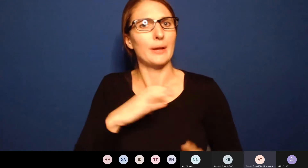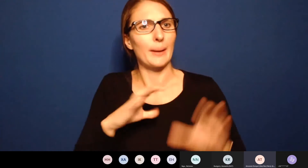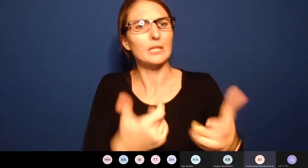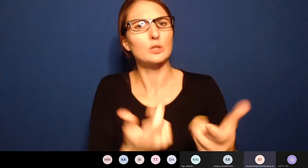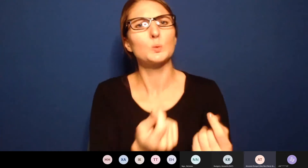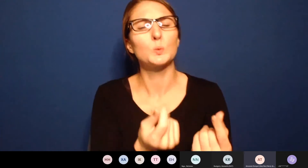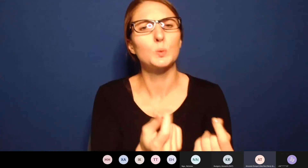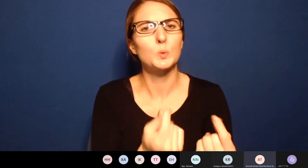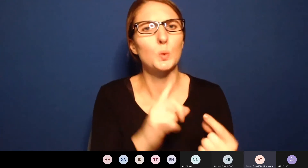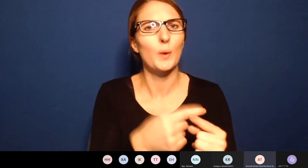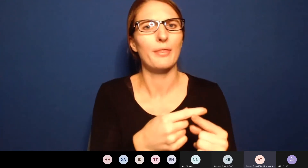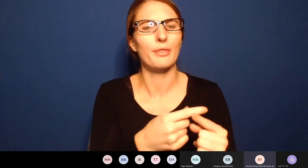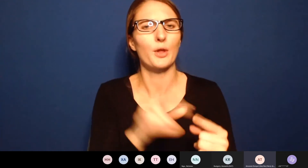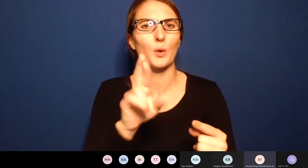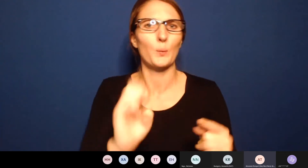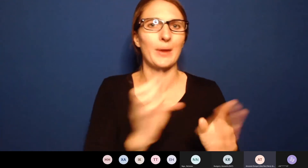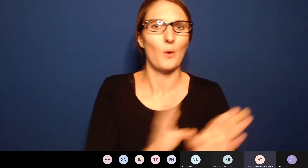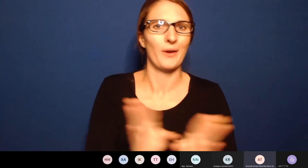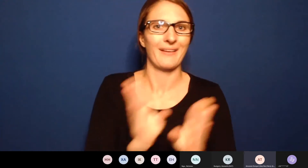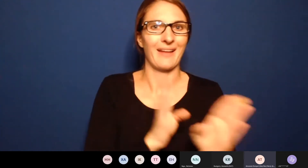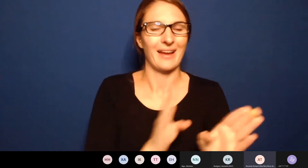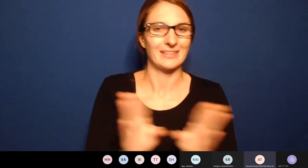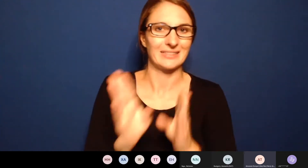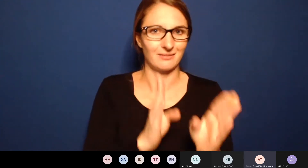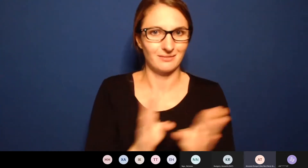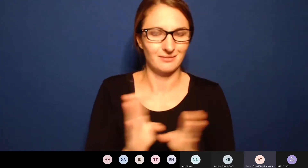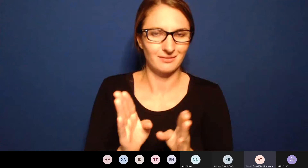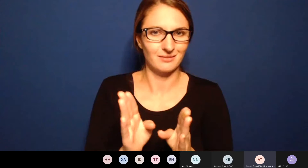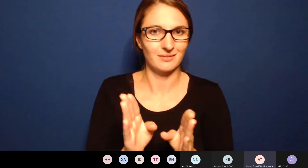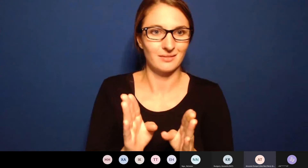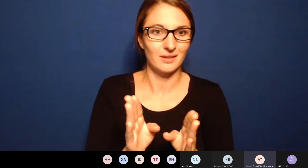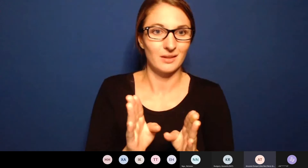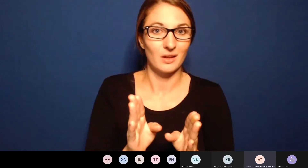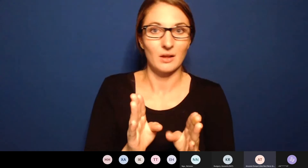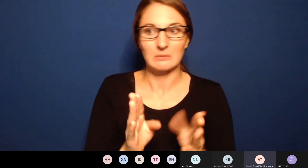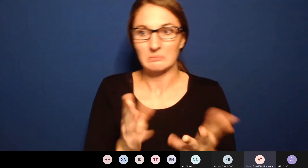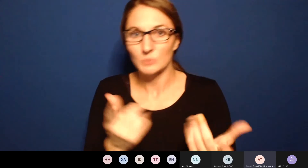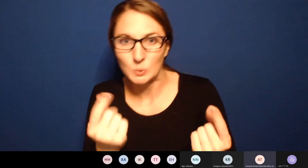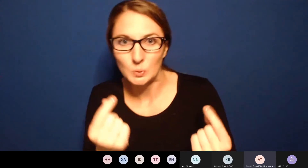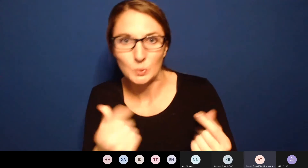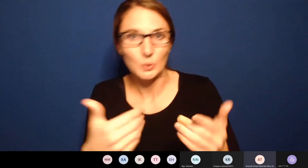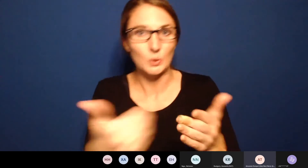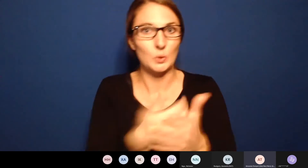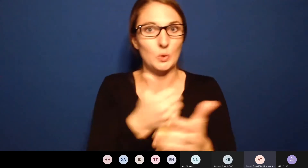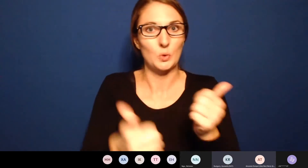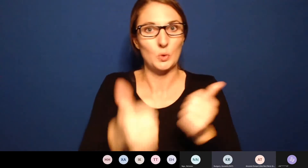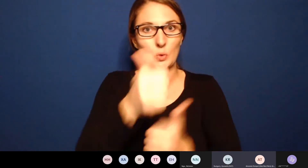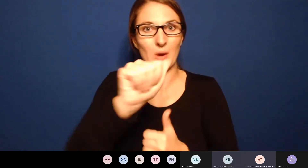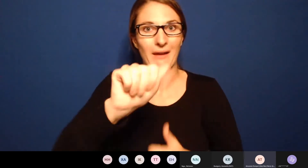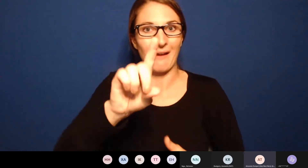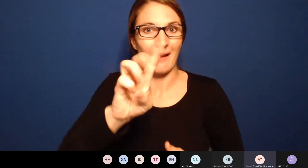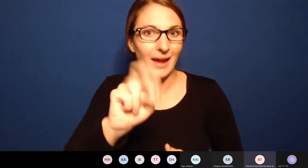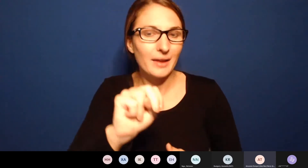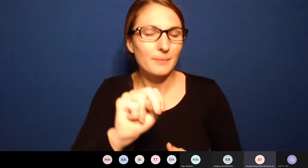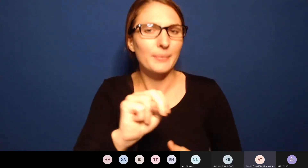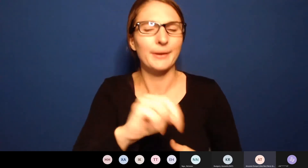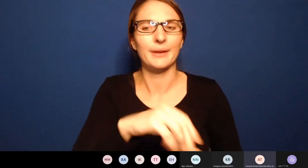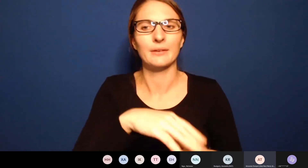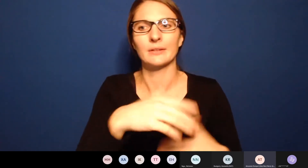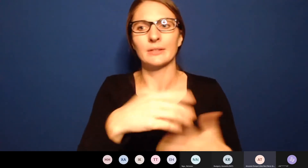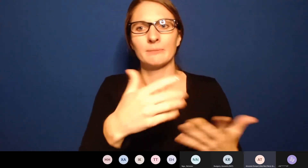they reorganize under, you know, returning or new administrations, and look at, you know, how